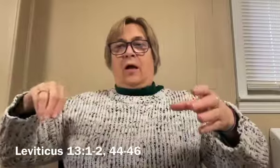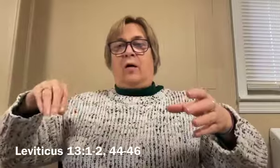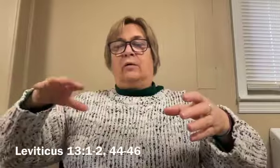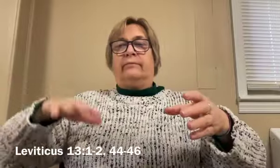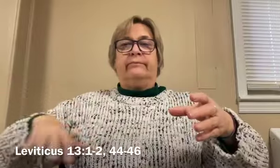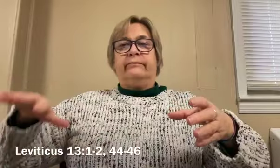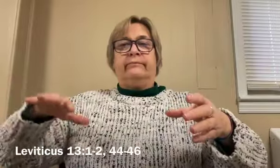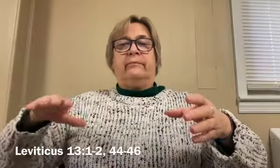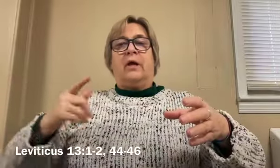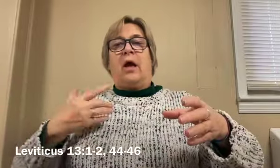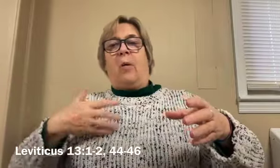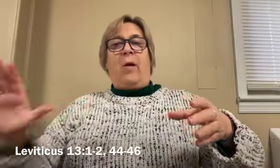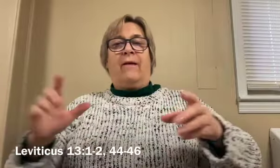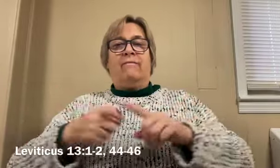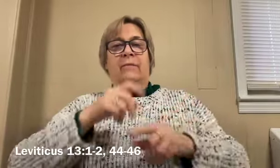abode outside the camp."